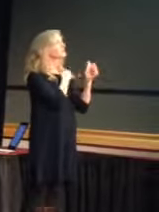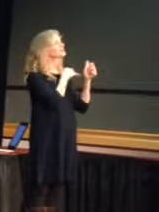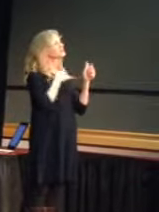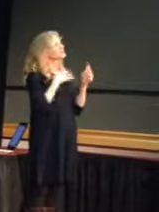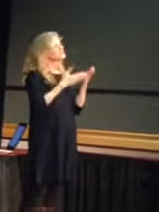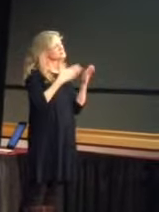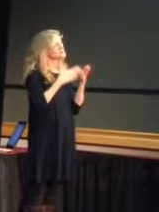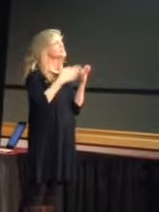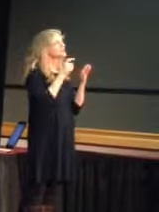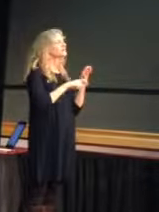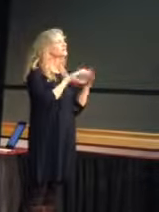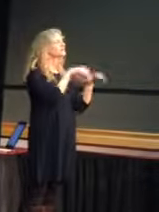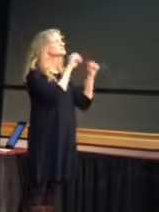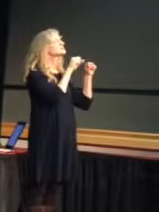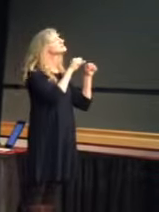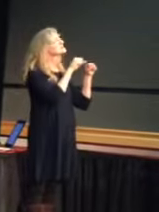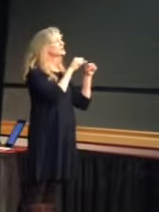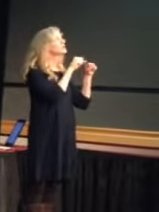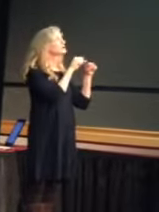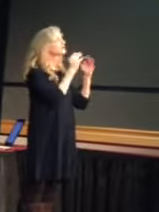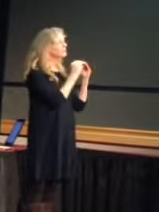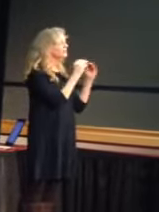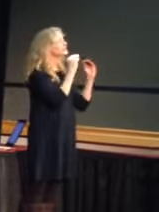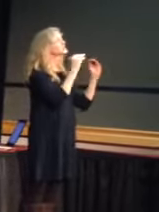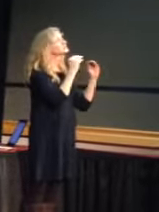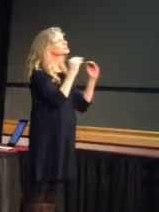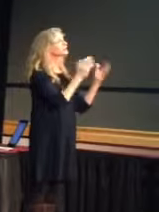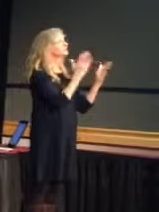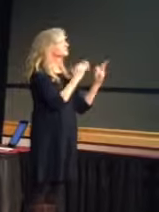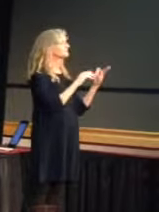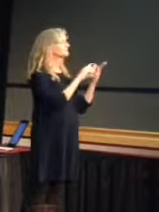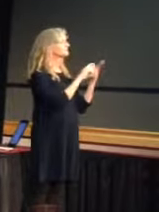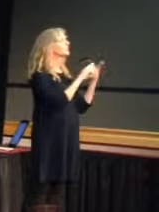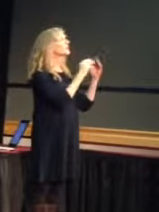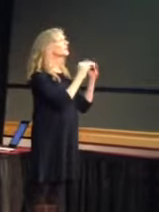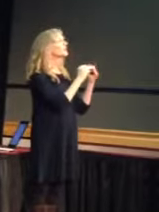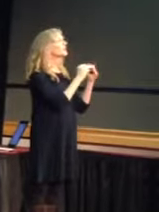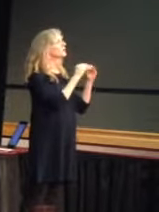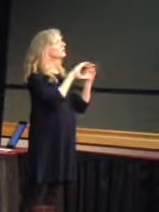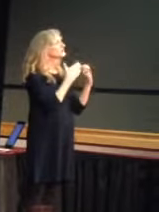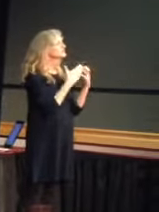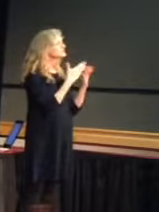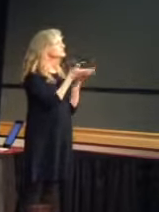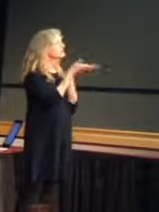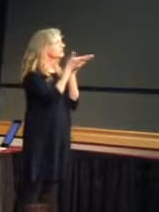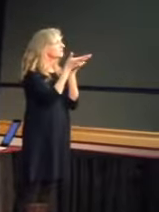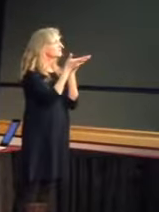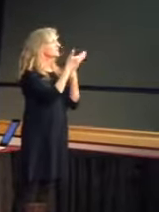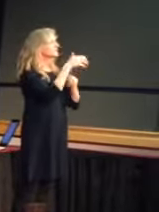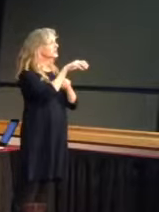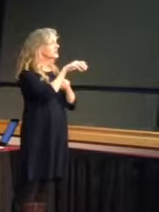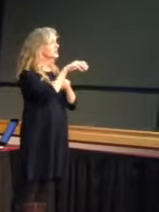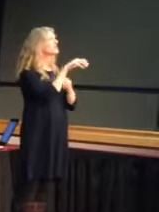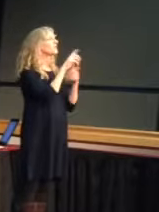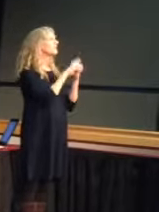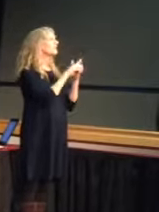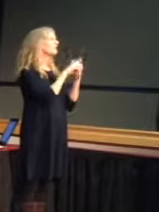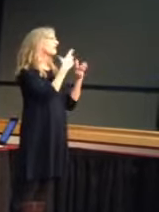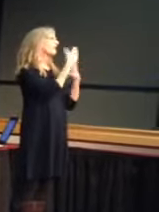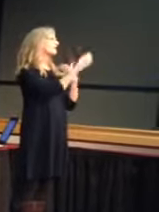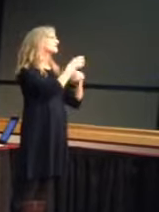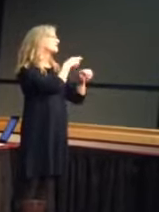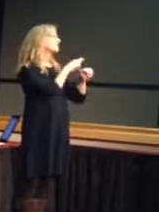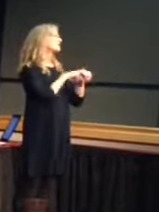some areas. More courses will need to be offered during expanded hours and evenings to accommodate the needs of